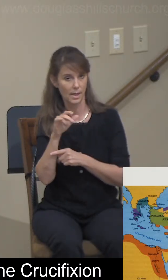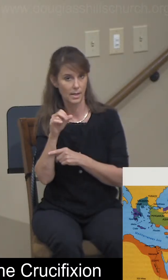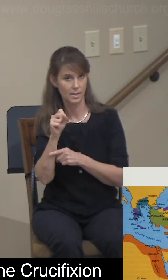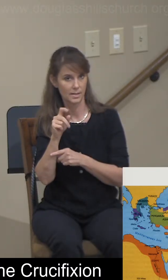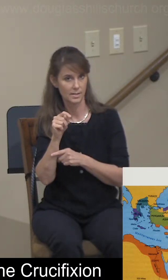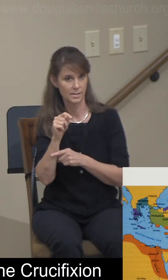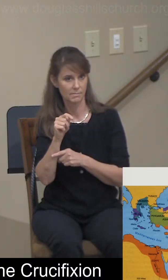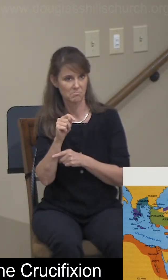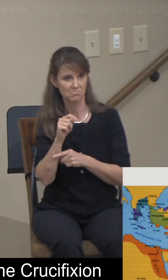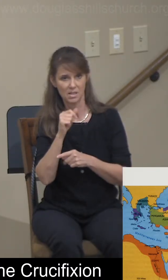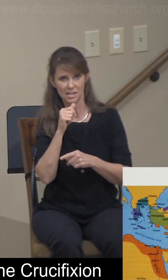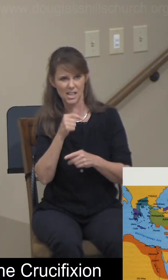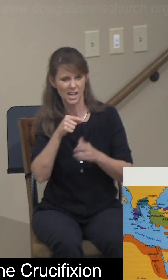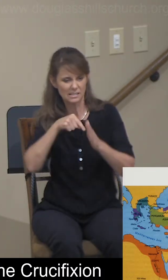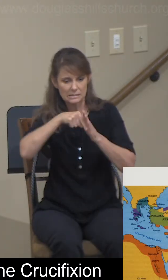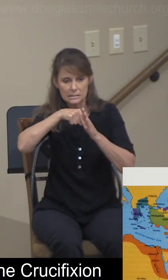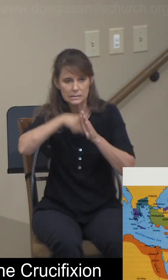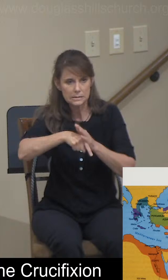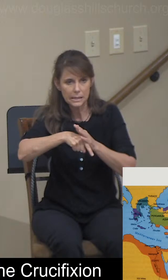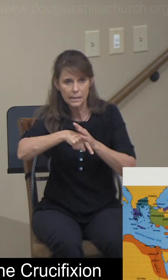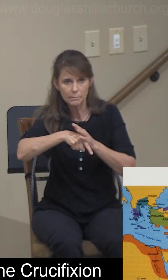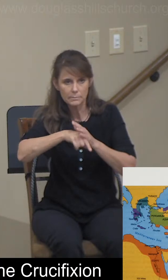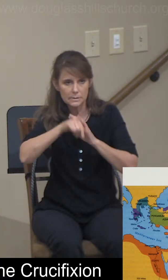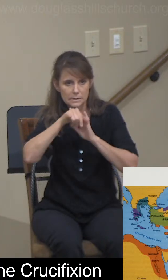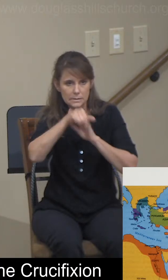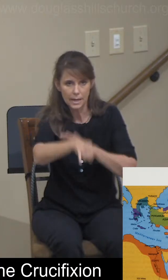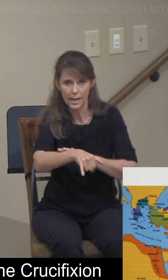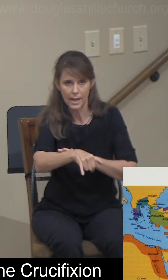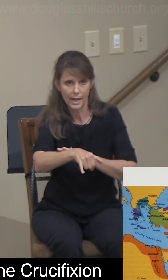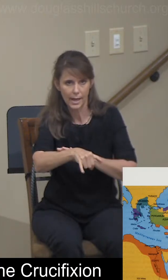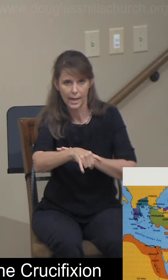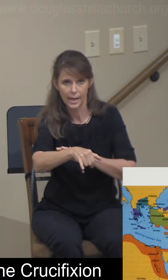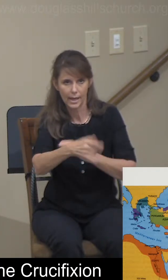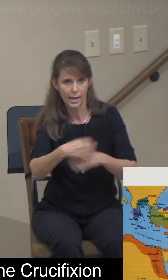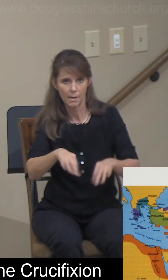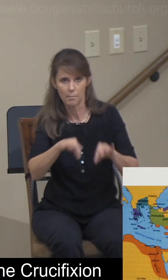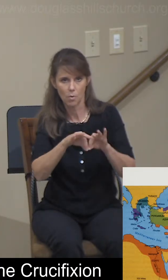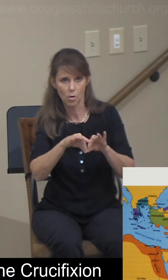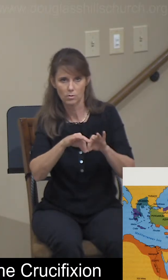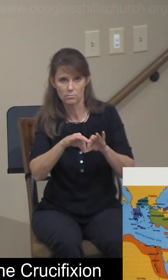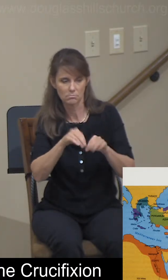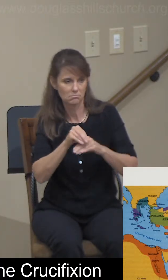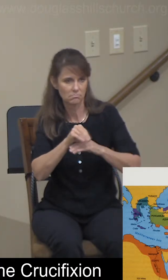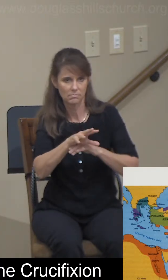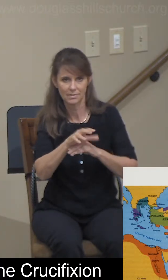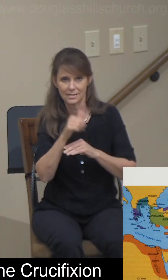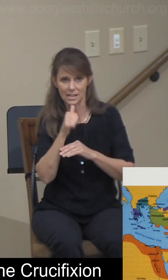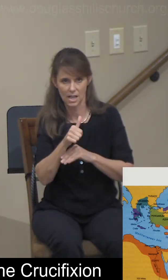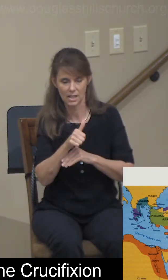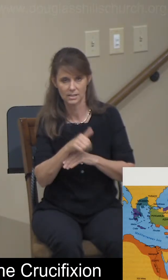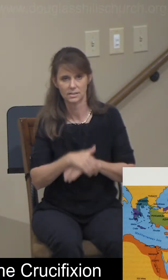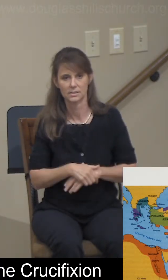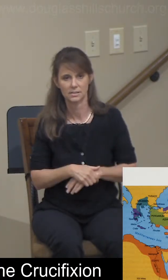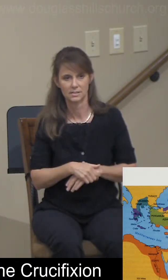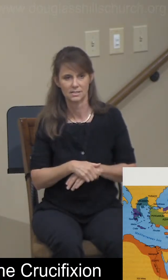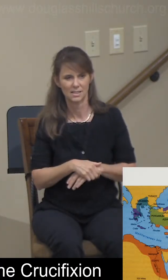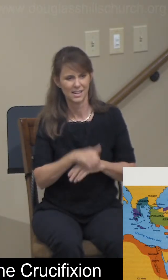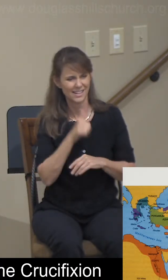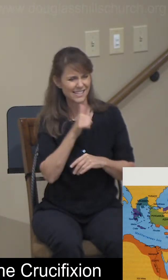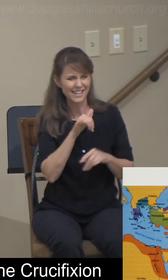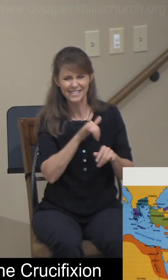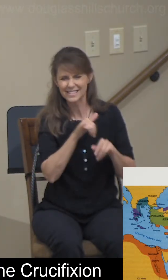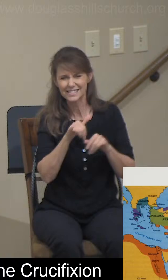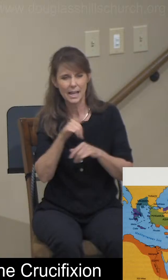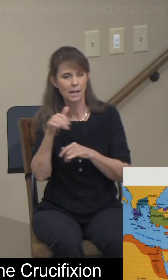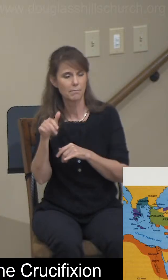does not deeply take root in this area the same way it does in Egypt, with Alexandria being kind of the quintessential,